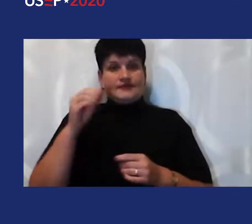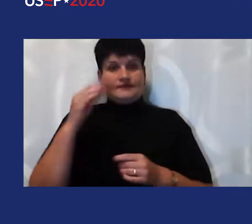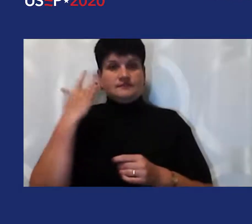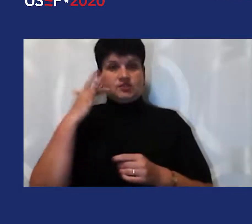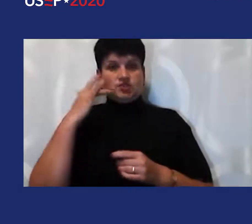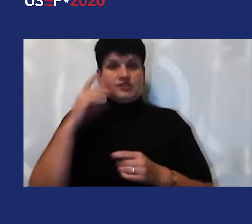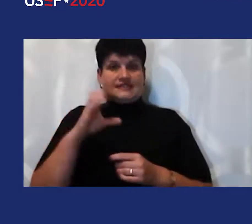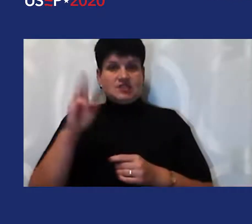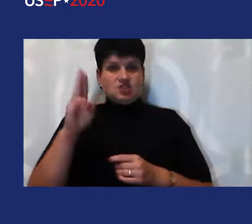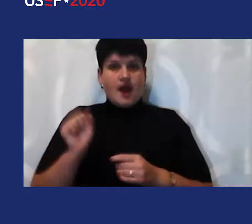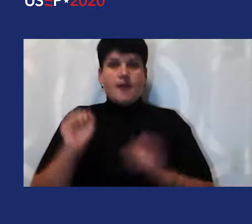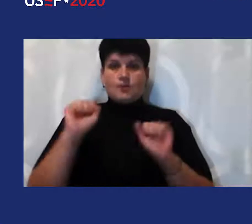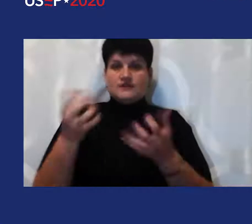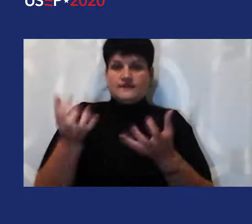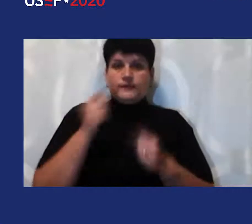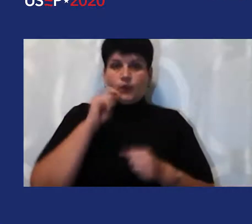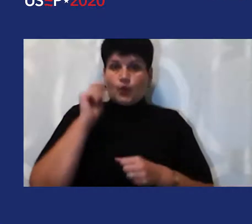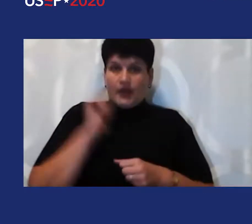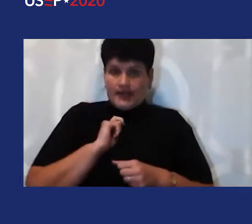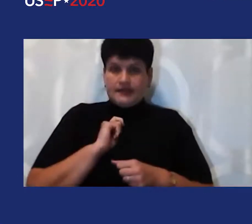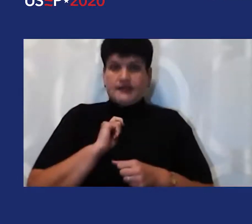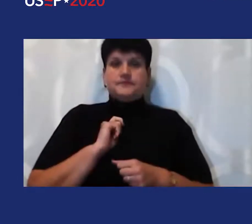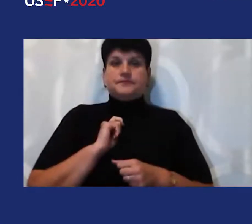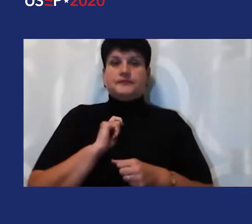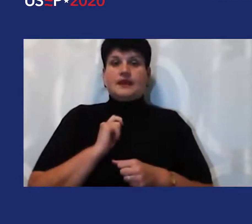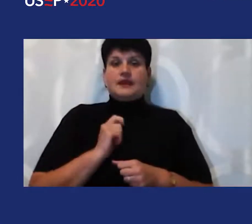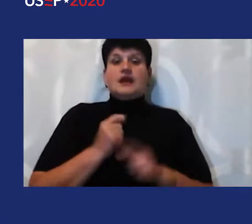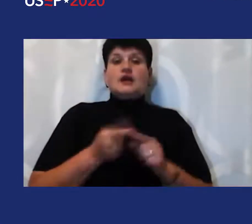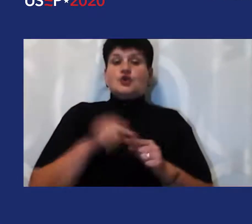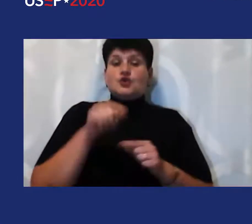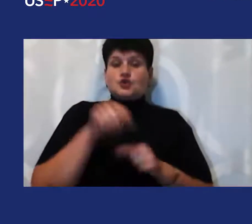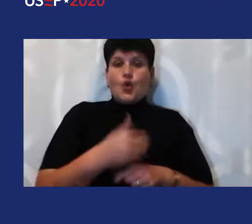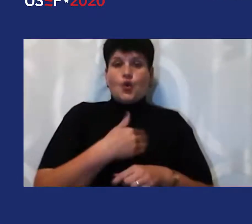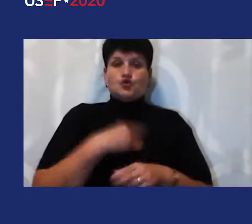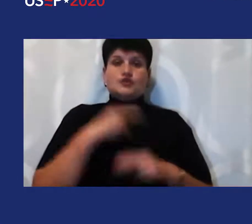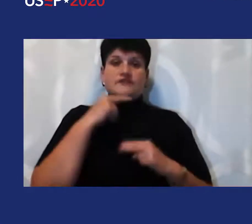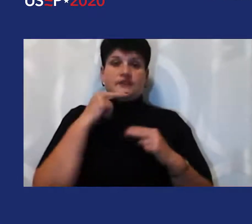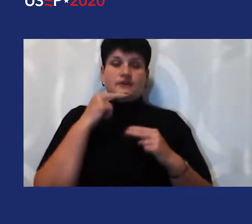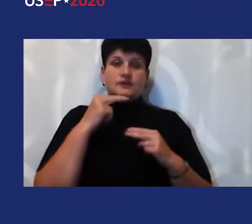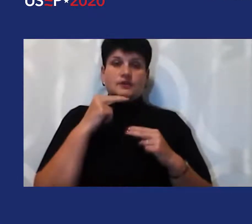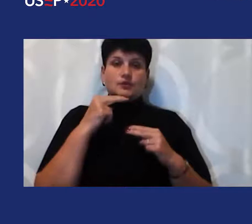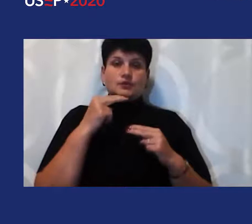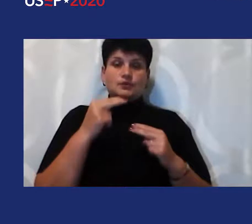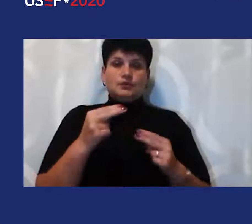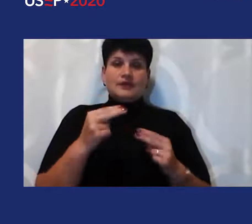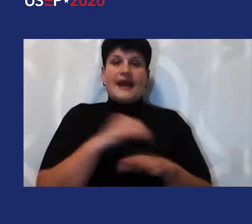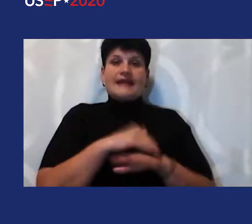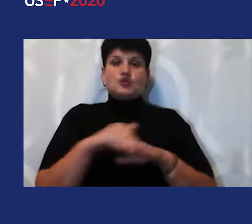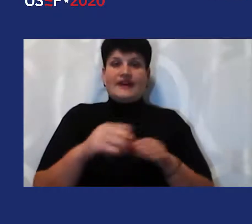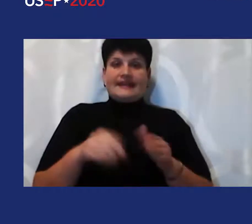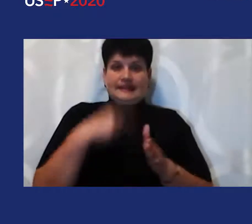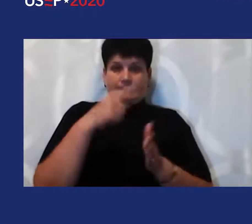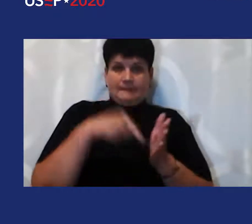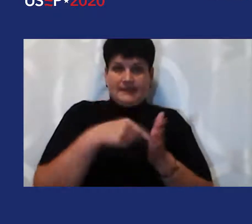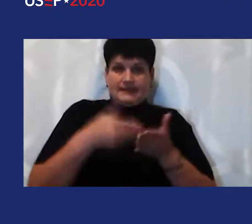And any lessons for Ukraine as taken into account US presidential elections? I